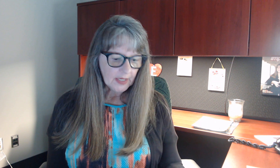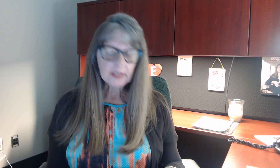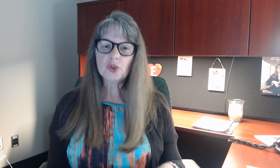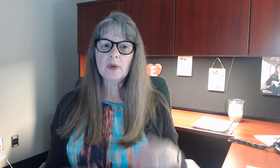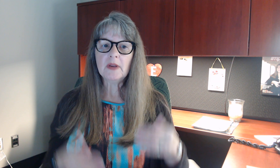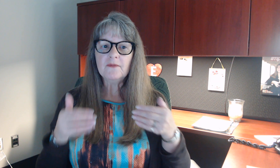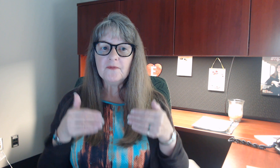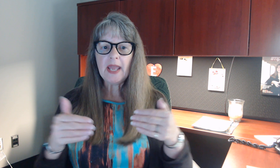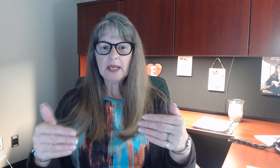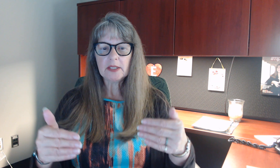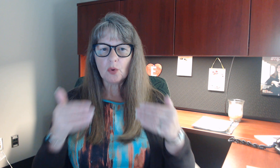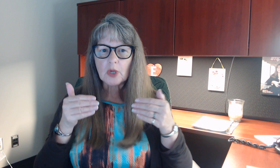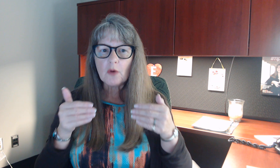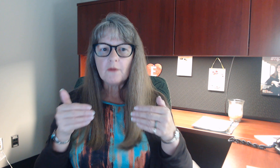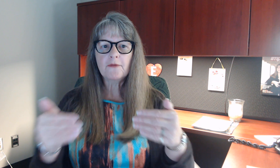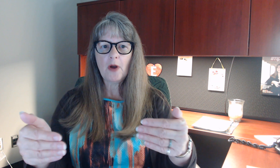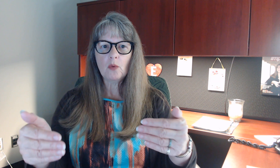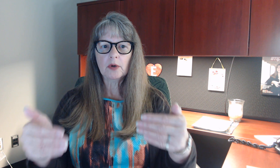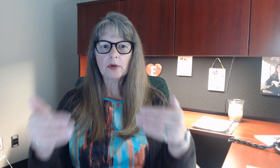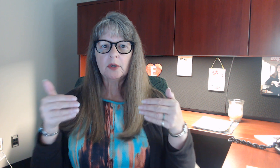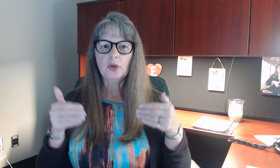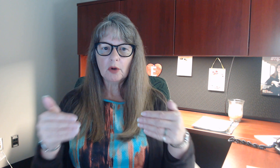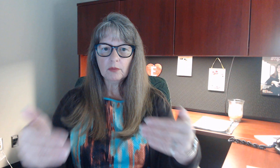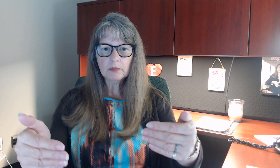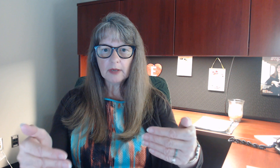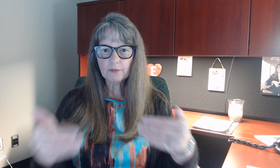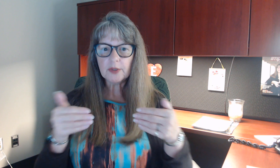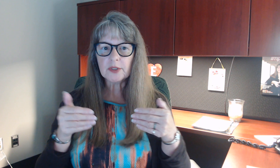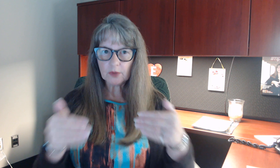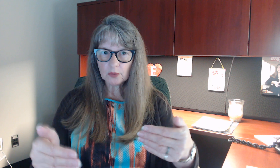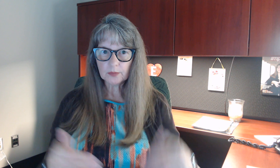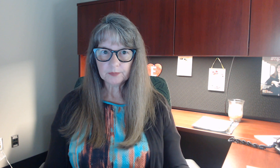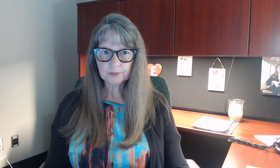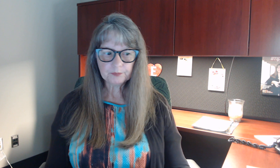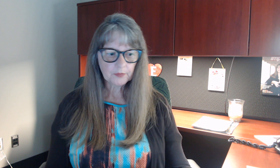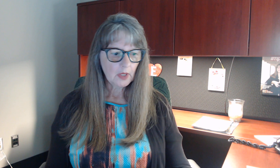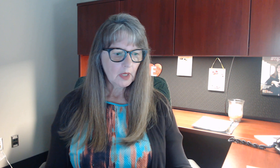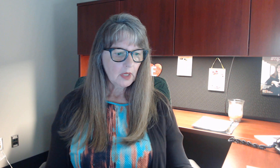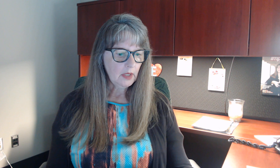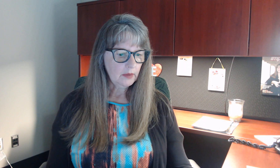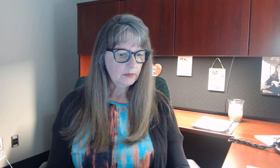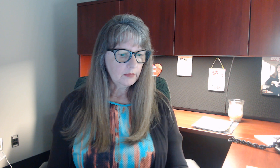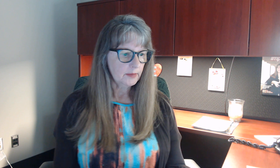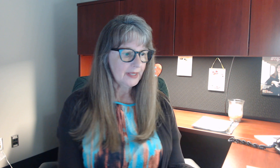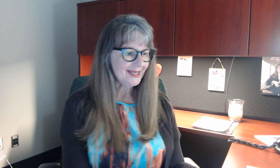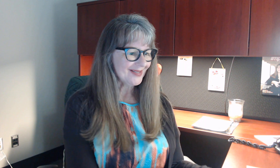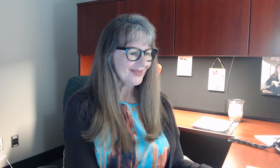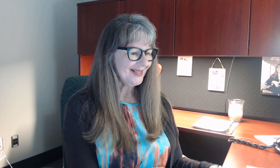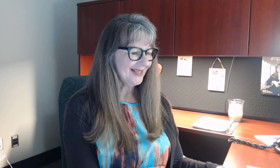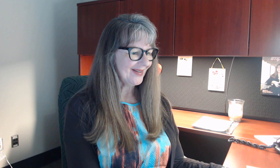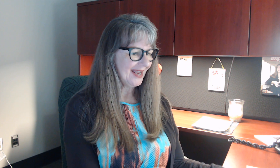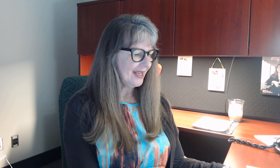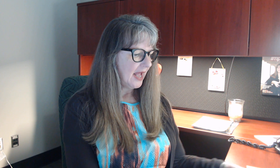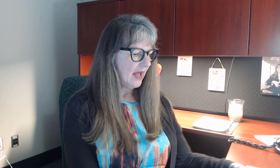to advance or go forward, you go in front of you. Which makes sense, right? Okay. And